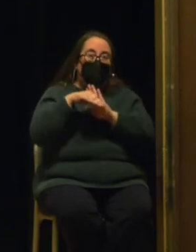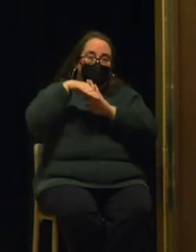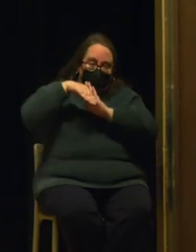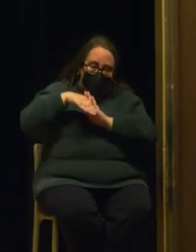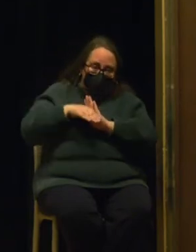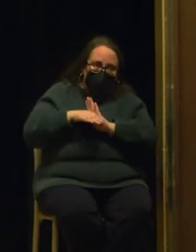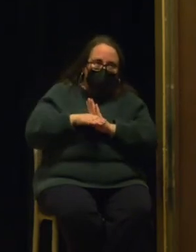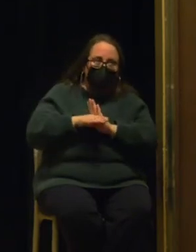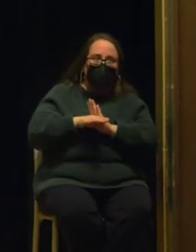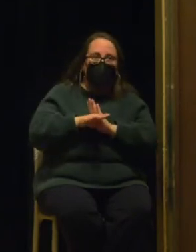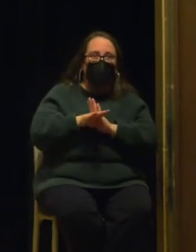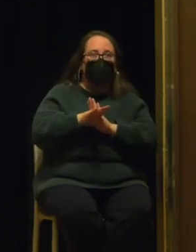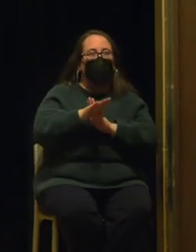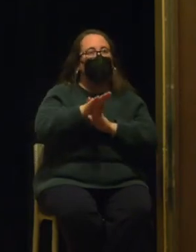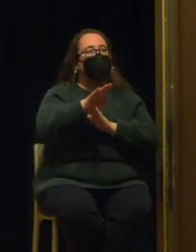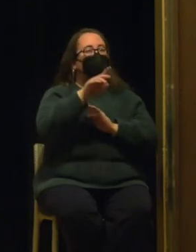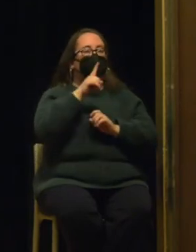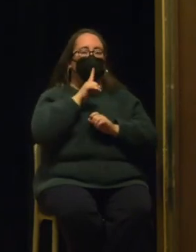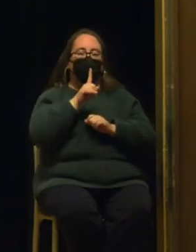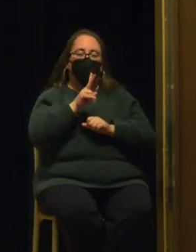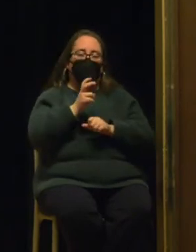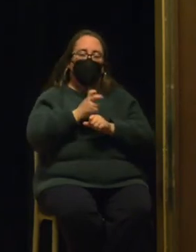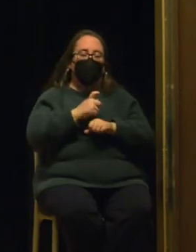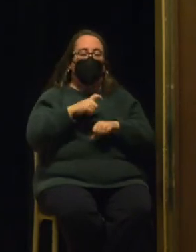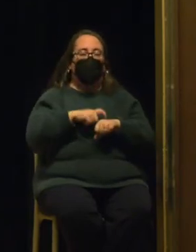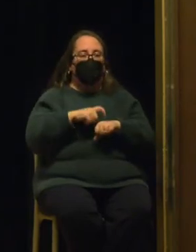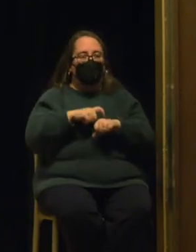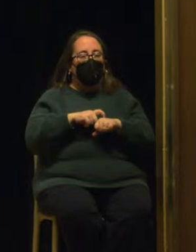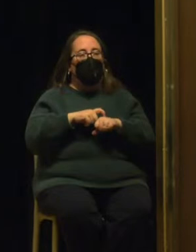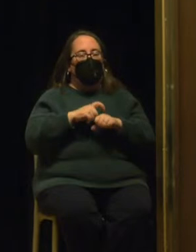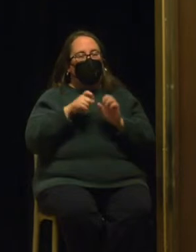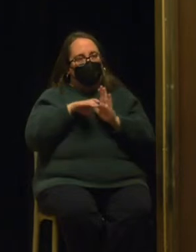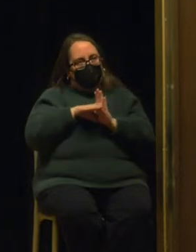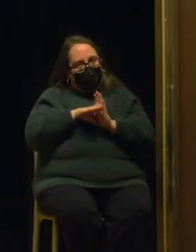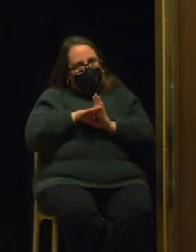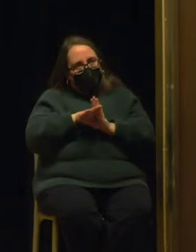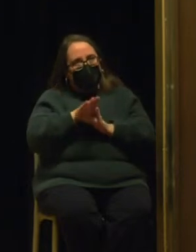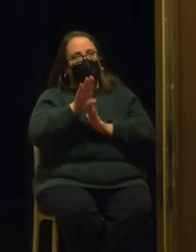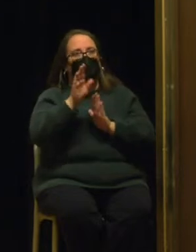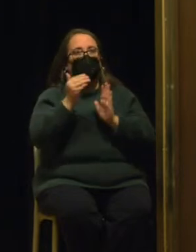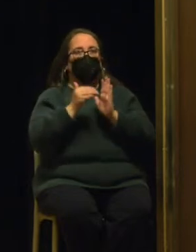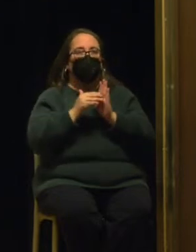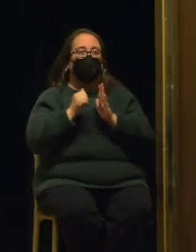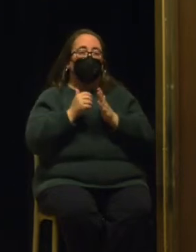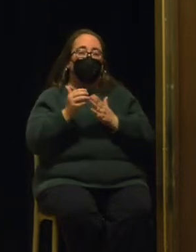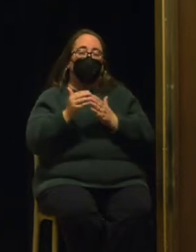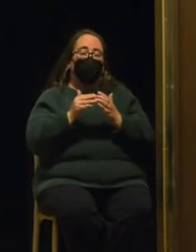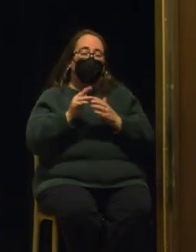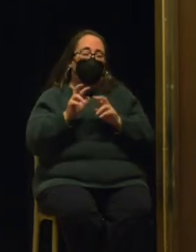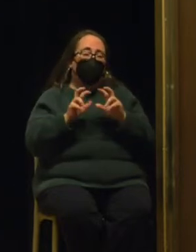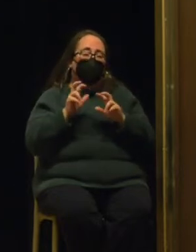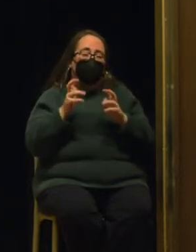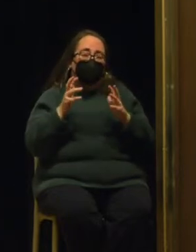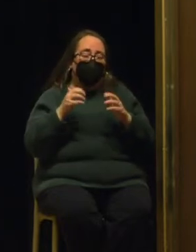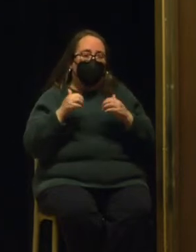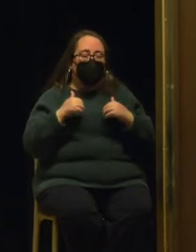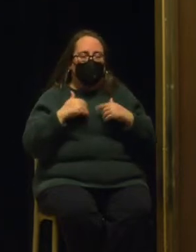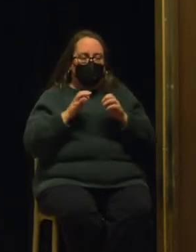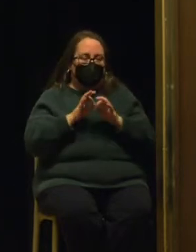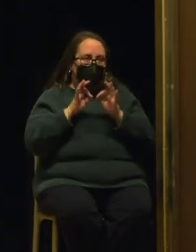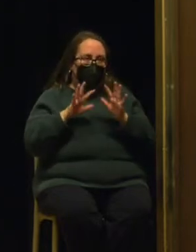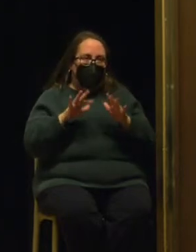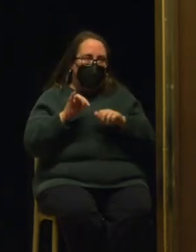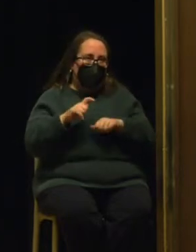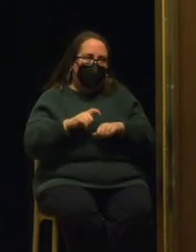back, but we had a really rough time building the stock back up. And so whatever stock we had wasn't worth